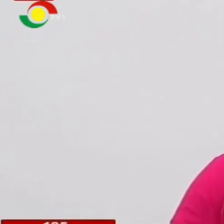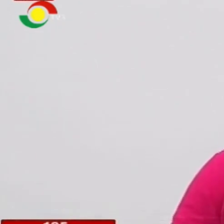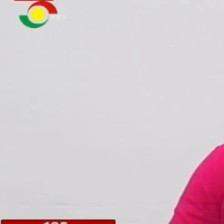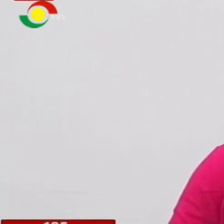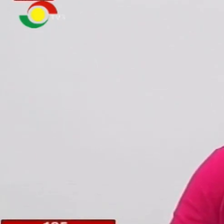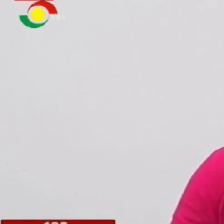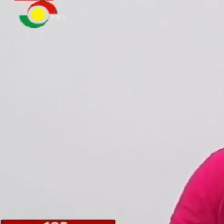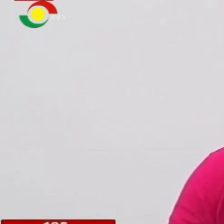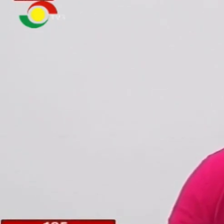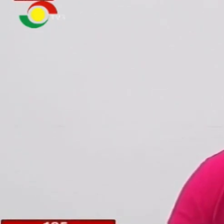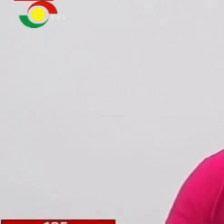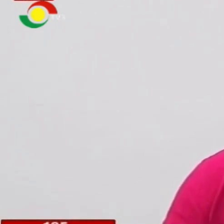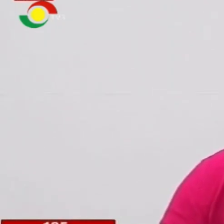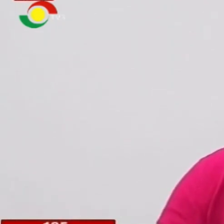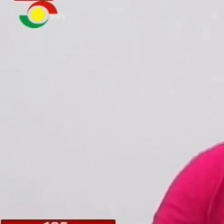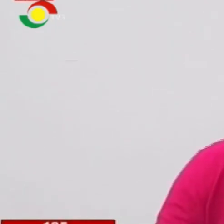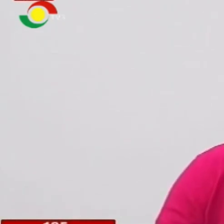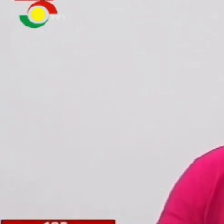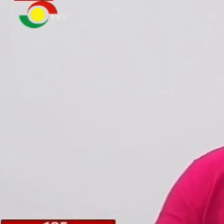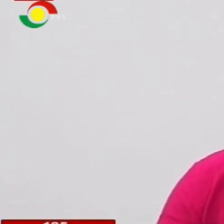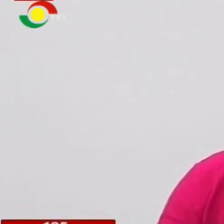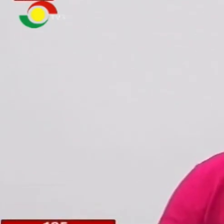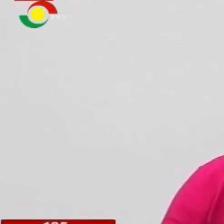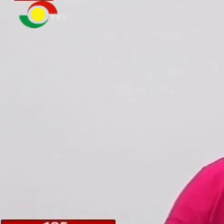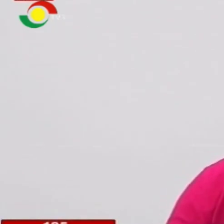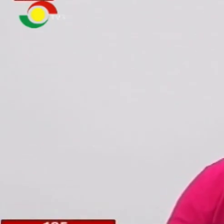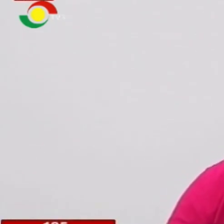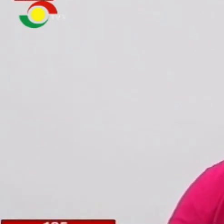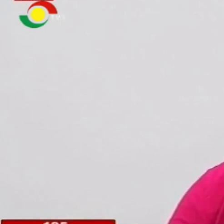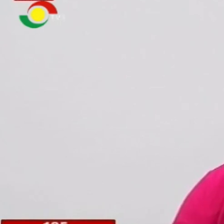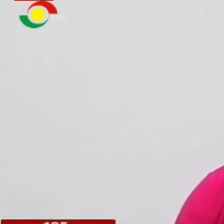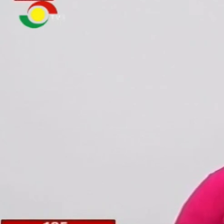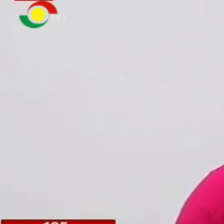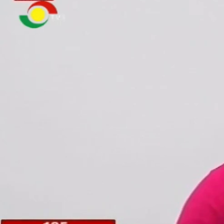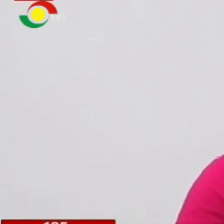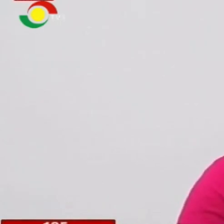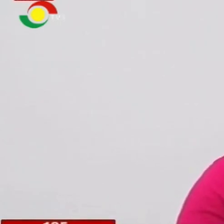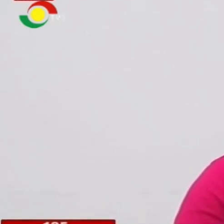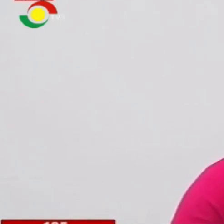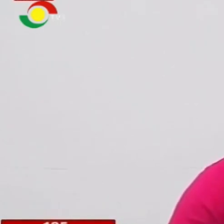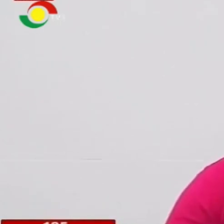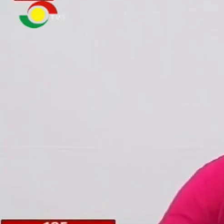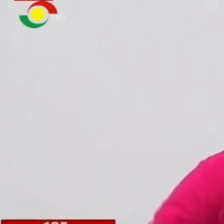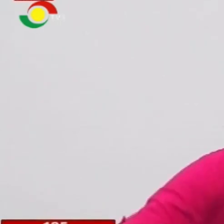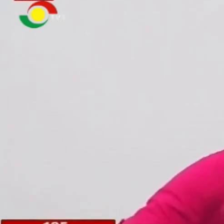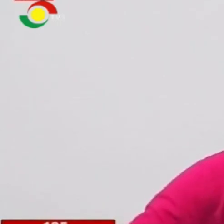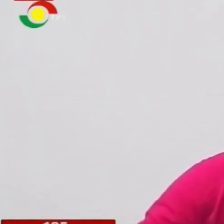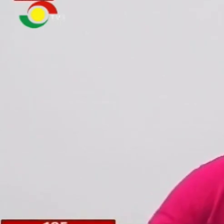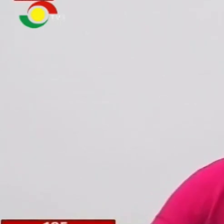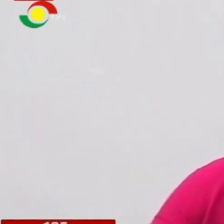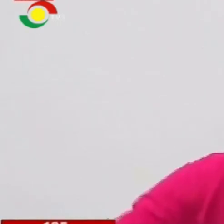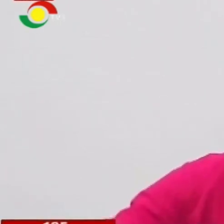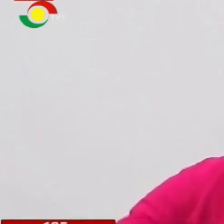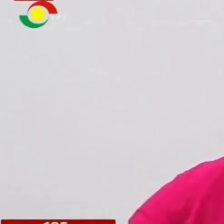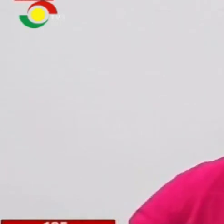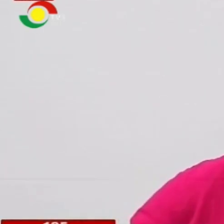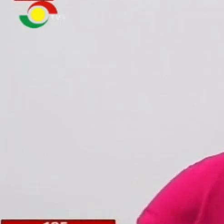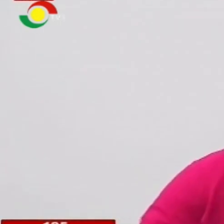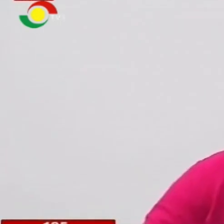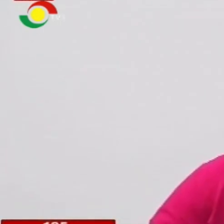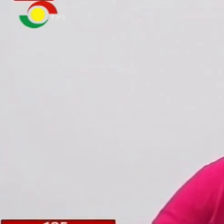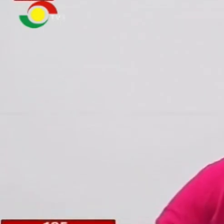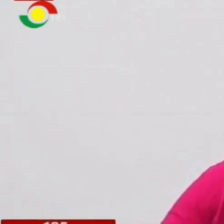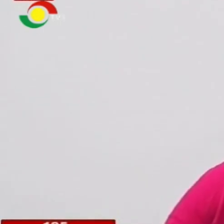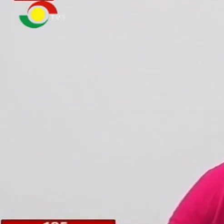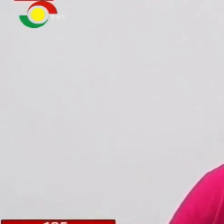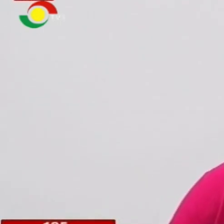Your humble son, your punk pro, your academia, say, beat me, dear show, just like, okay, so, oh, willingly, and now, if yes or no. No, no,